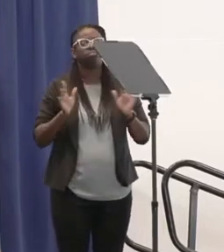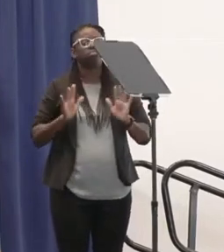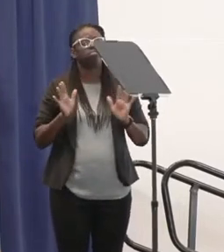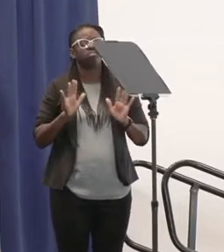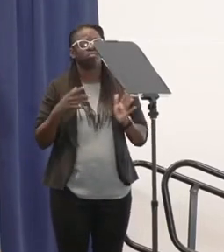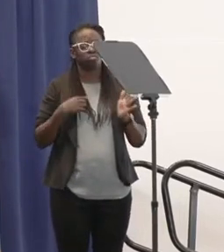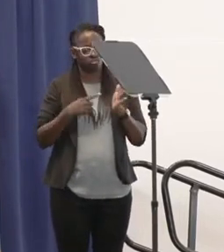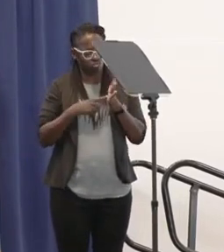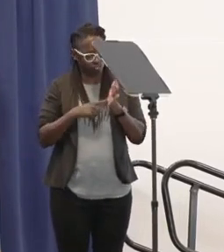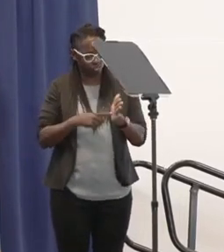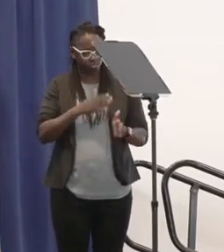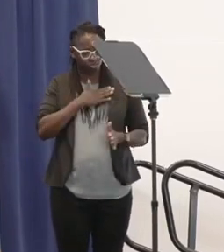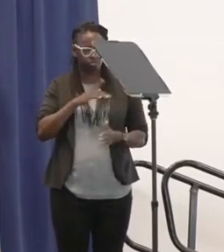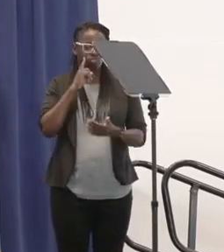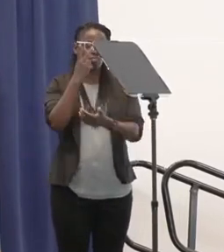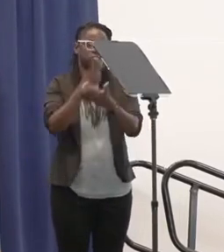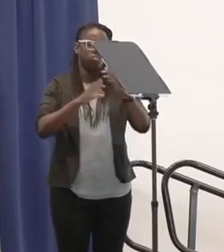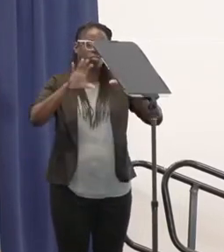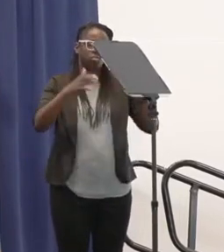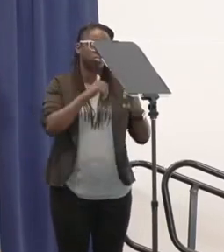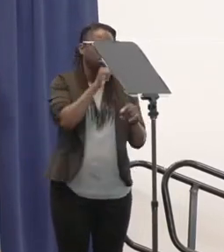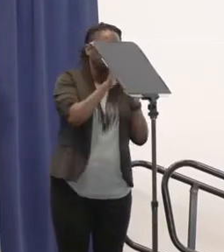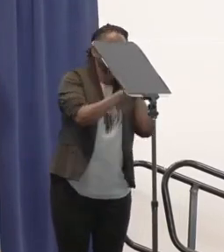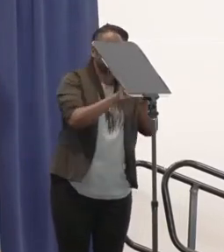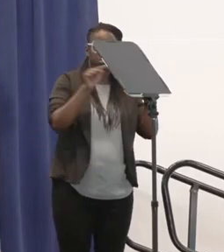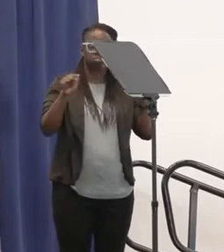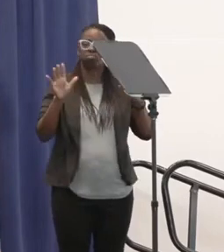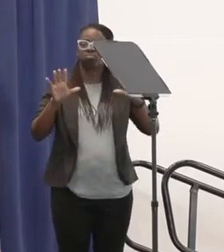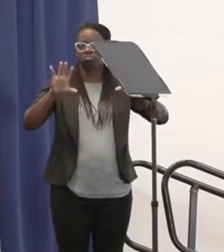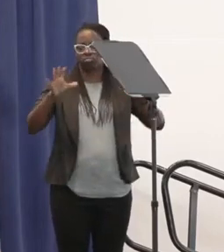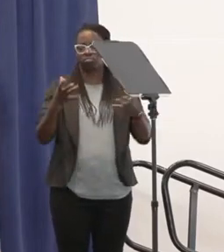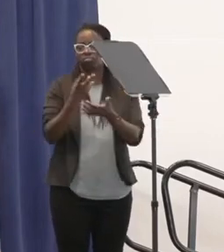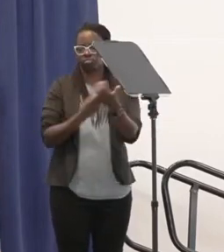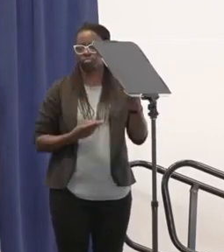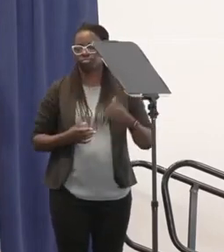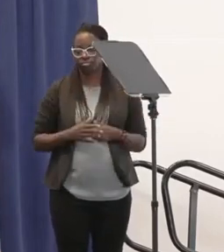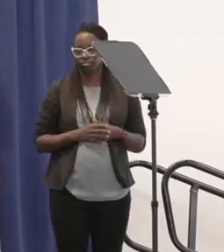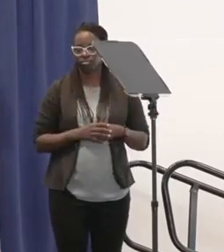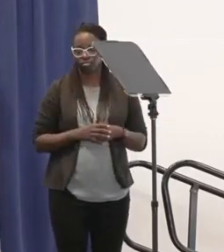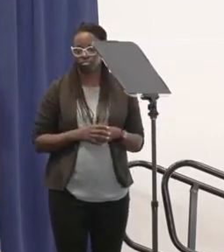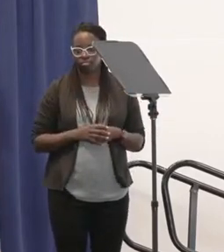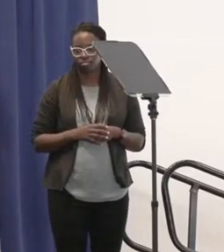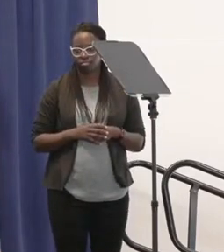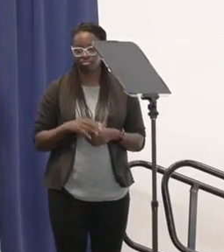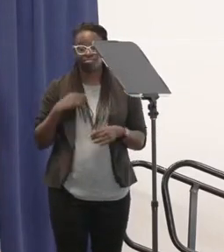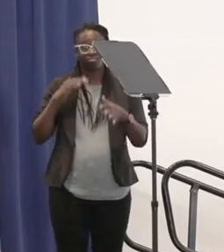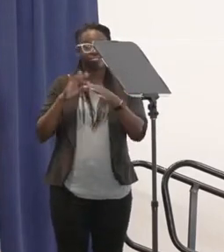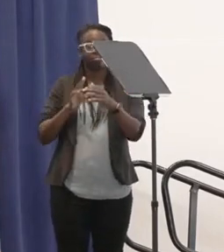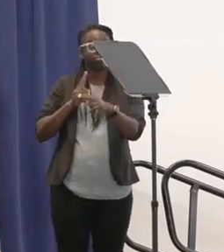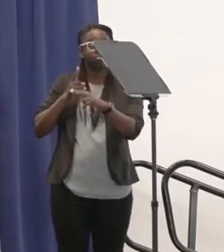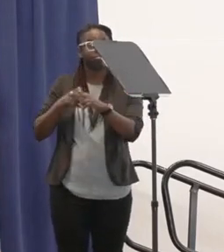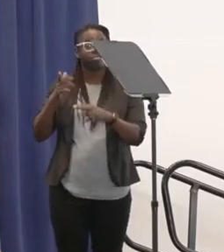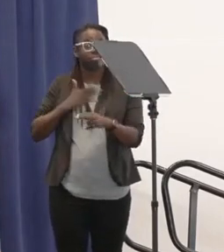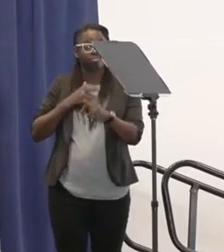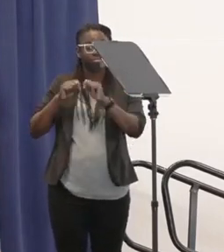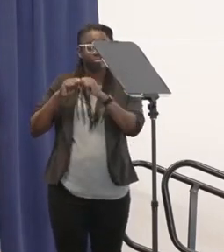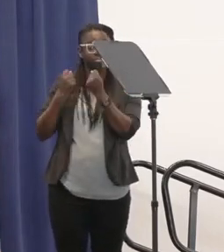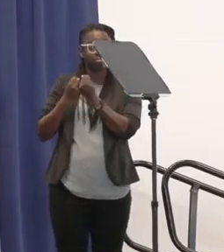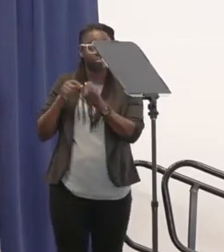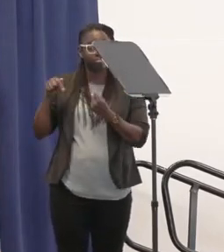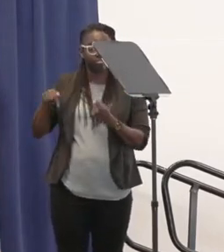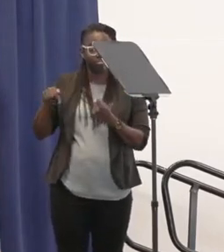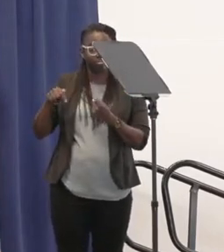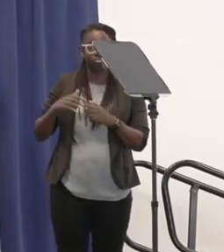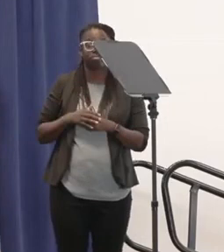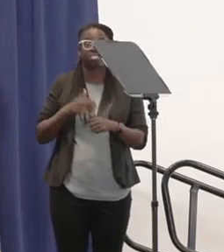the folks who are in this room working on half of my team represent and have deep connections to those regions. I am absolutely honored to